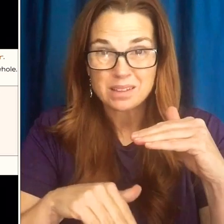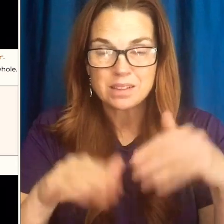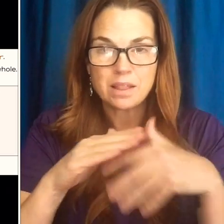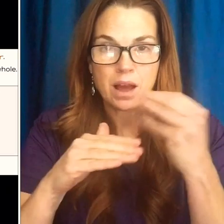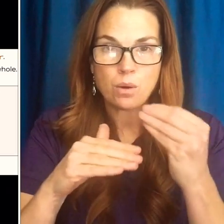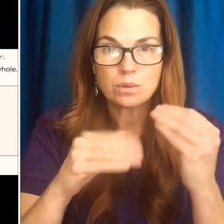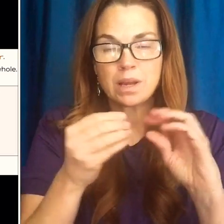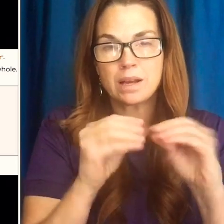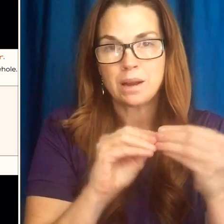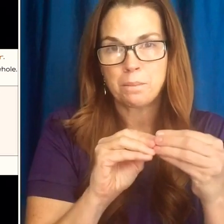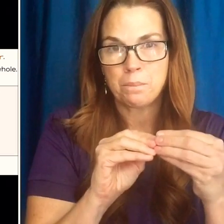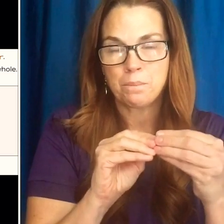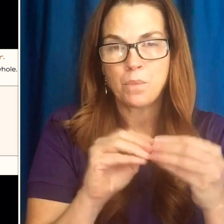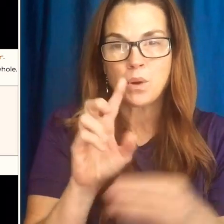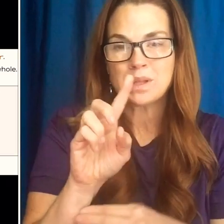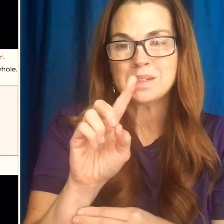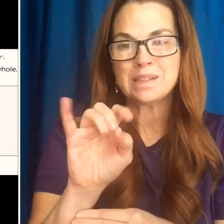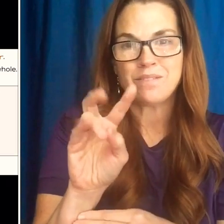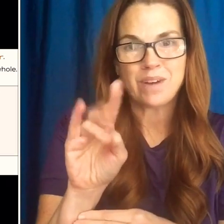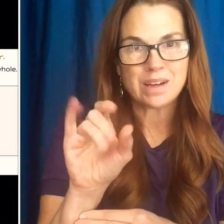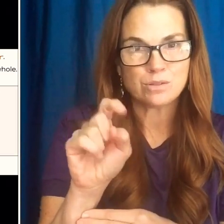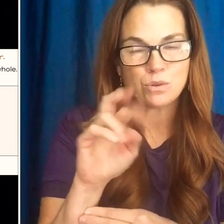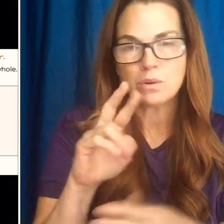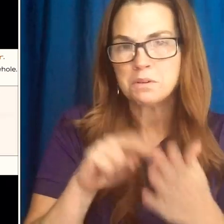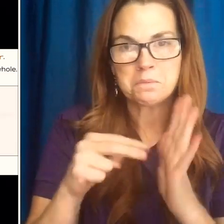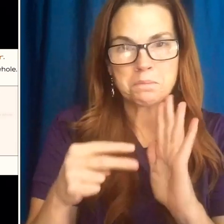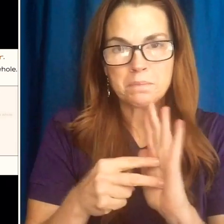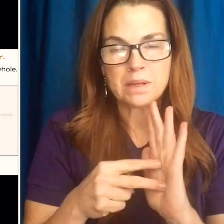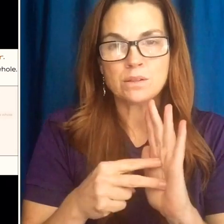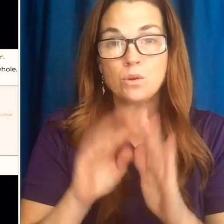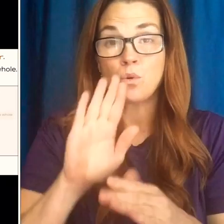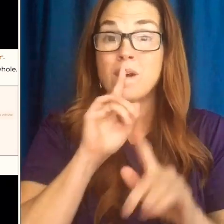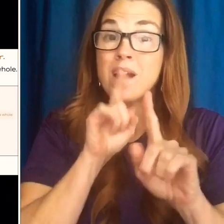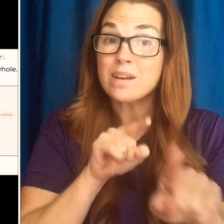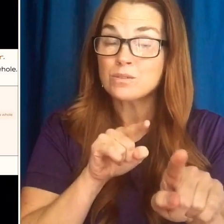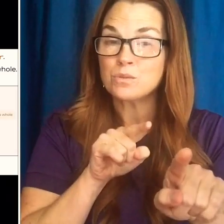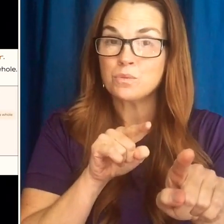1 whole instead of above 1 whole.